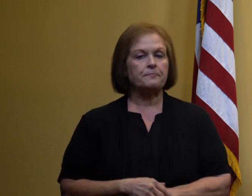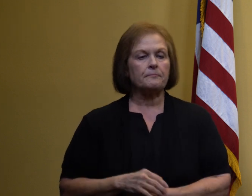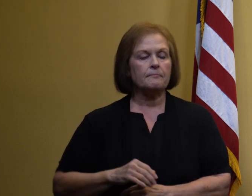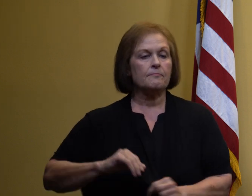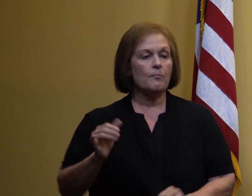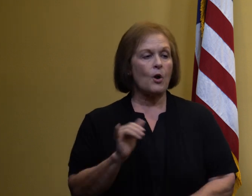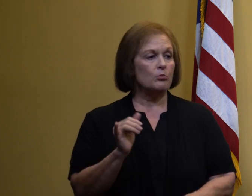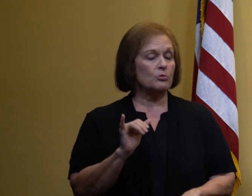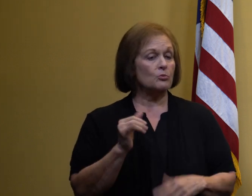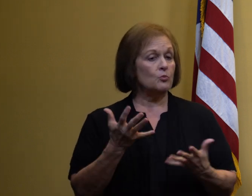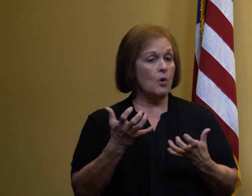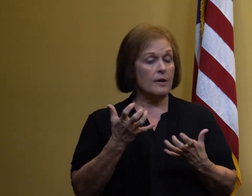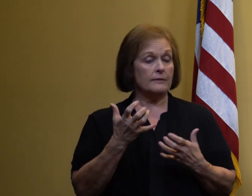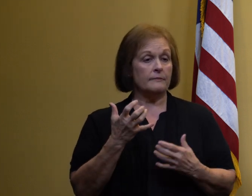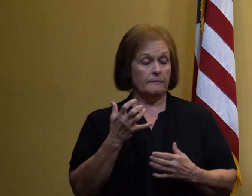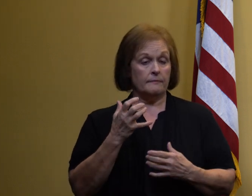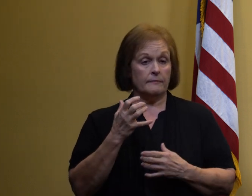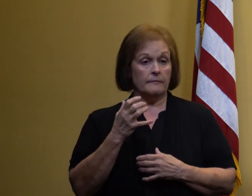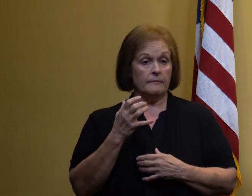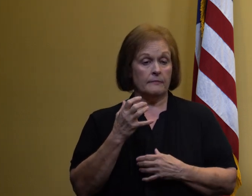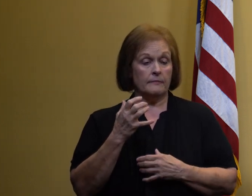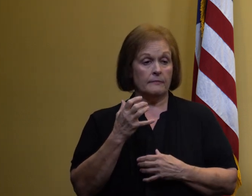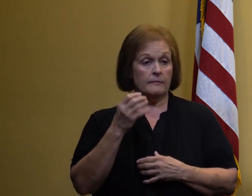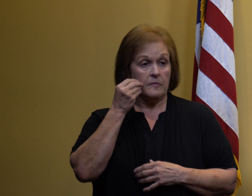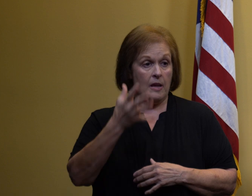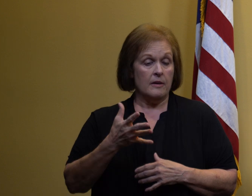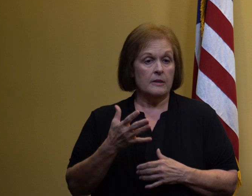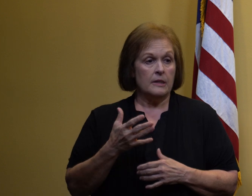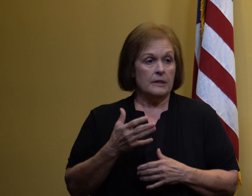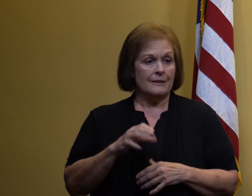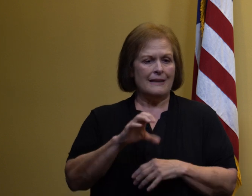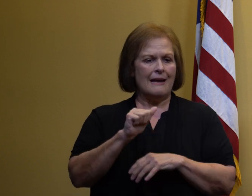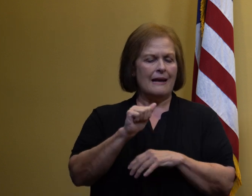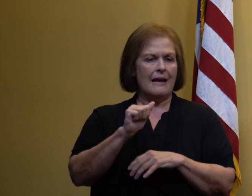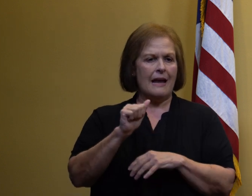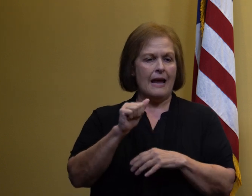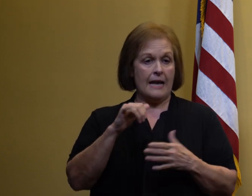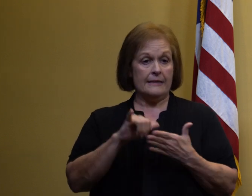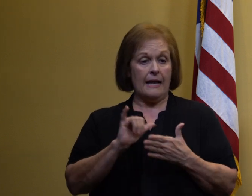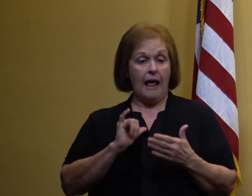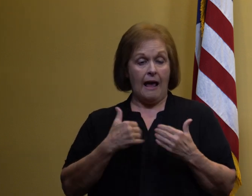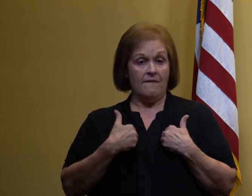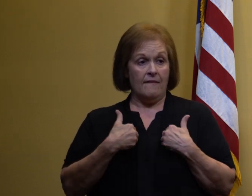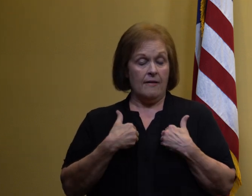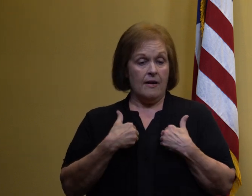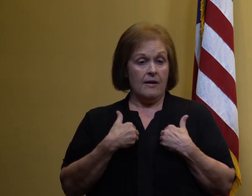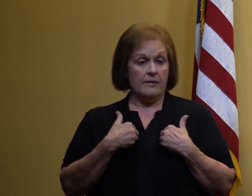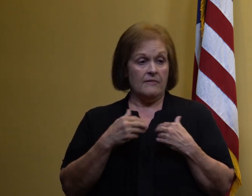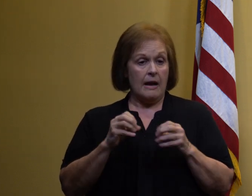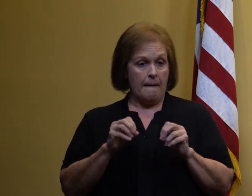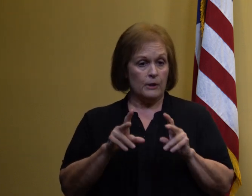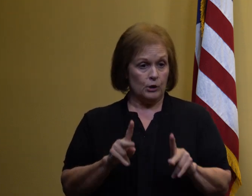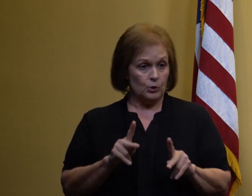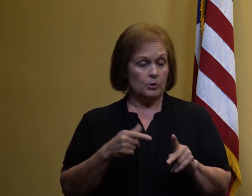I also just wanted to make mention of several CEAs that I've had the opportunity and just very